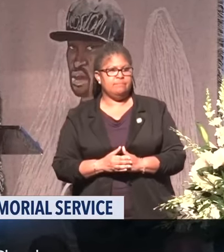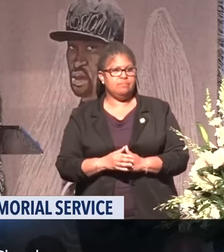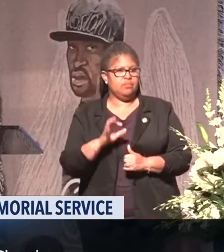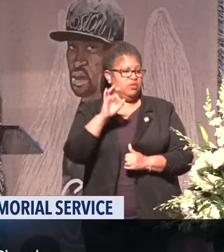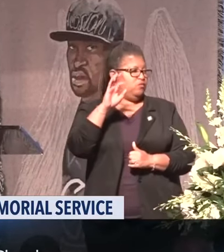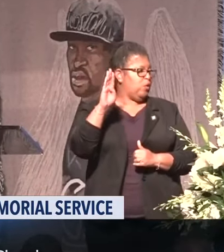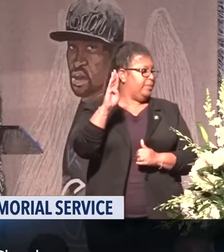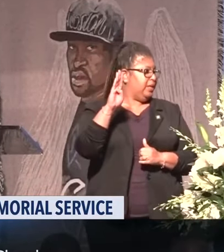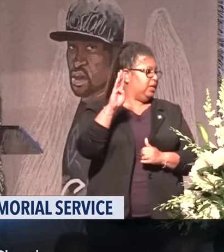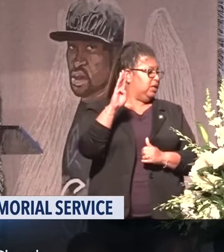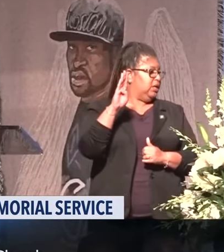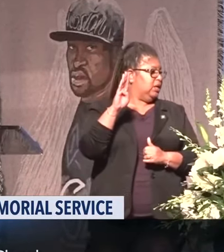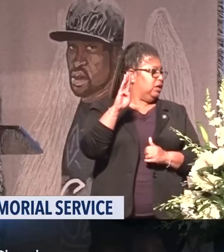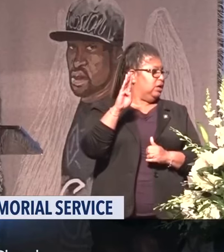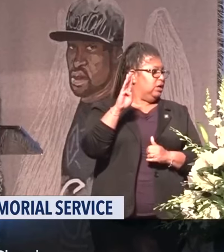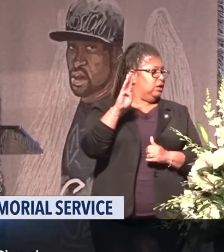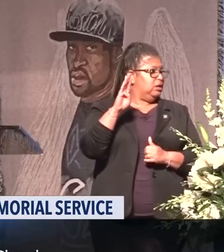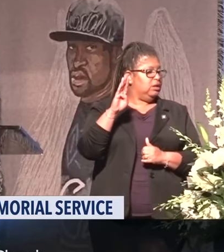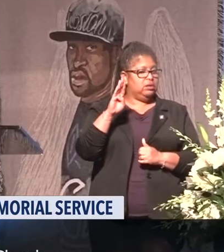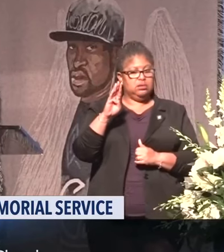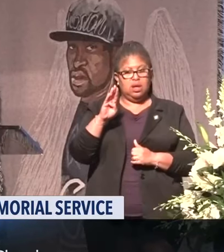Fort Ben Funeral Home.